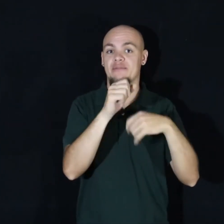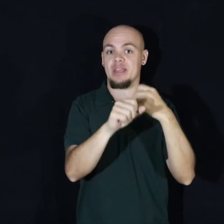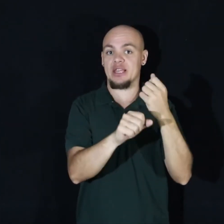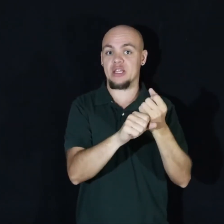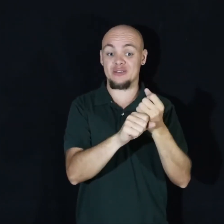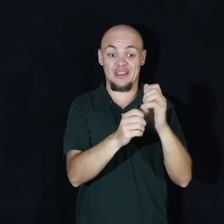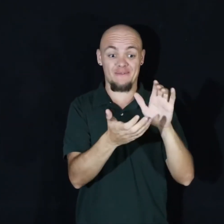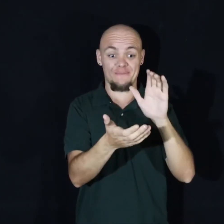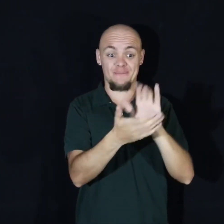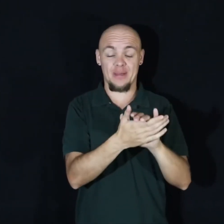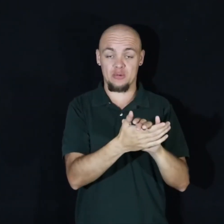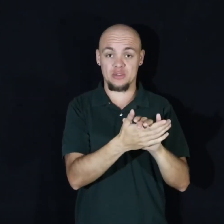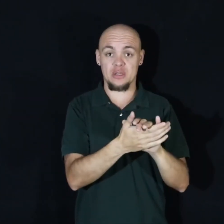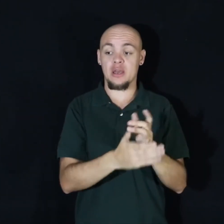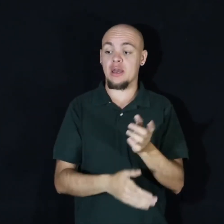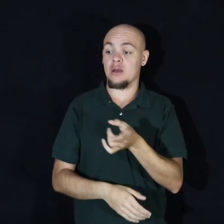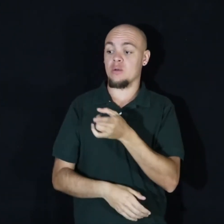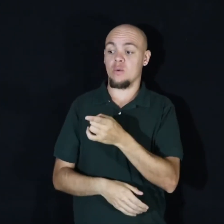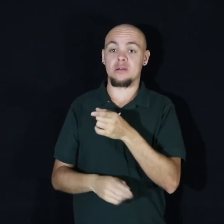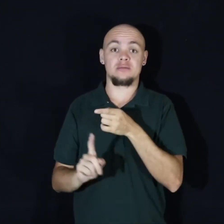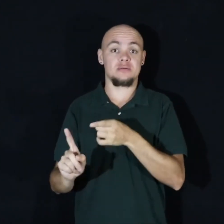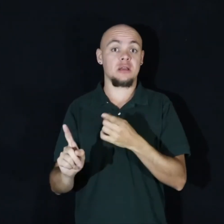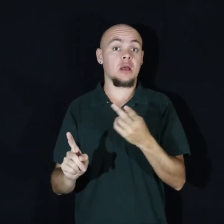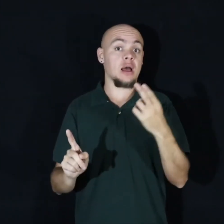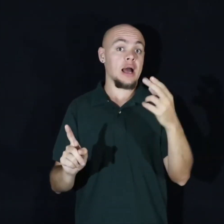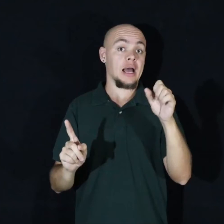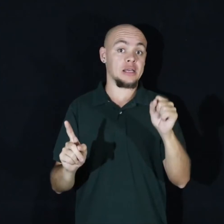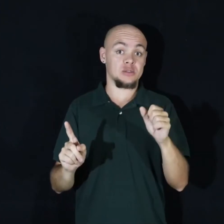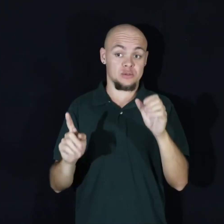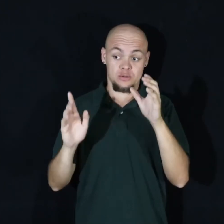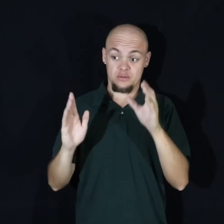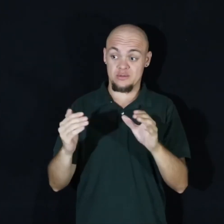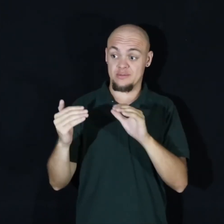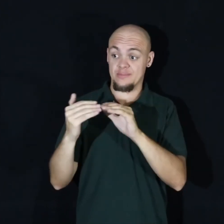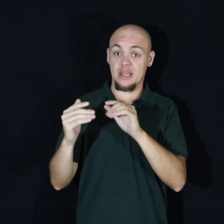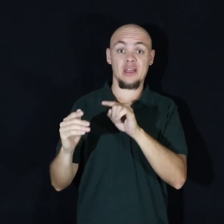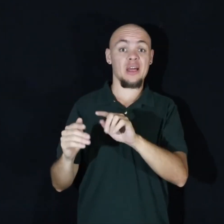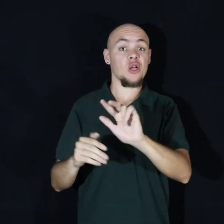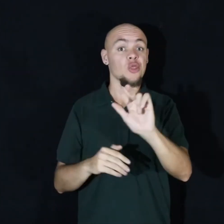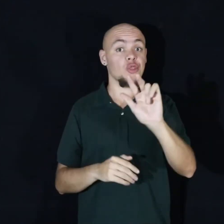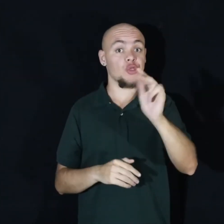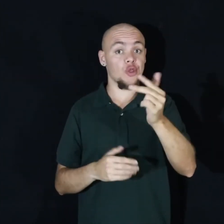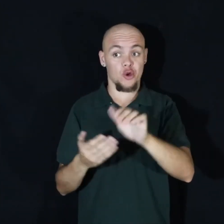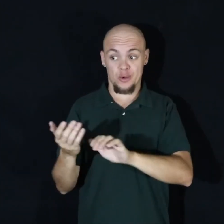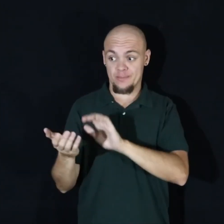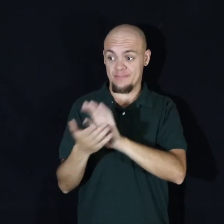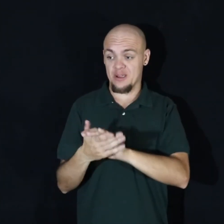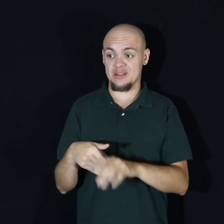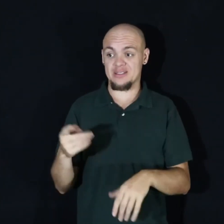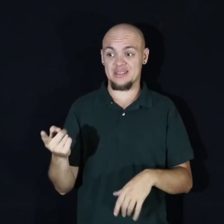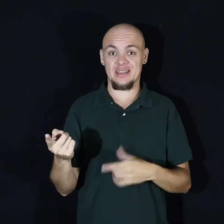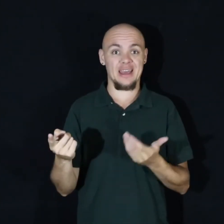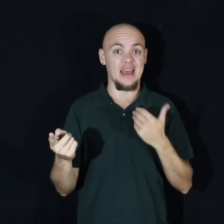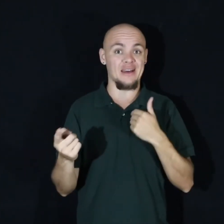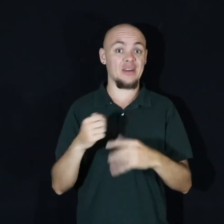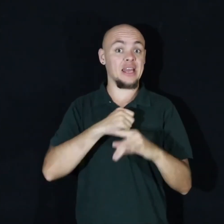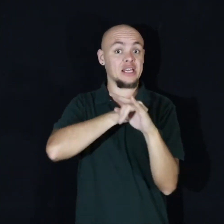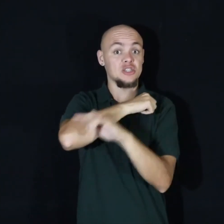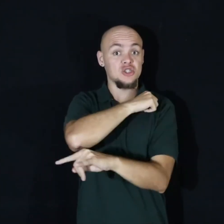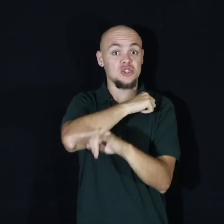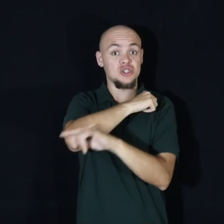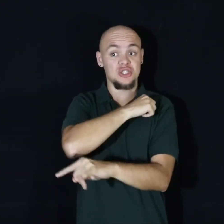and 25 years of marriage, and one of my evangelical counterparts that I went to high school with is on their